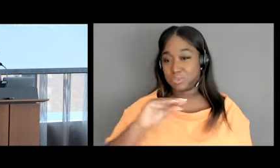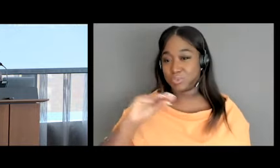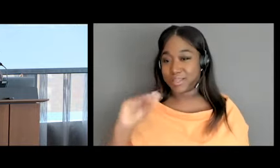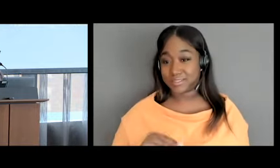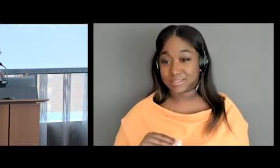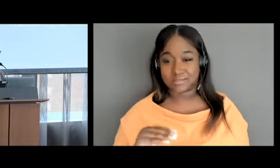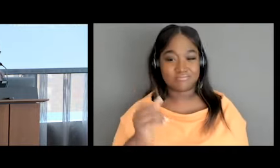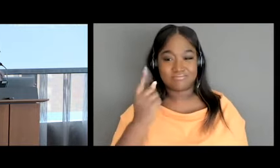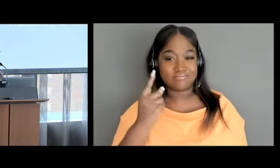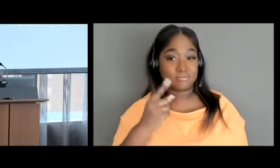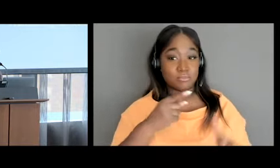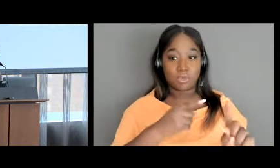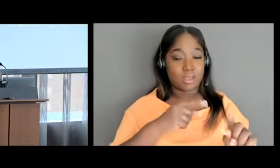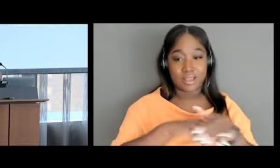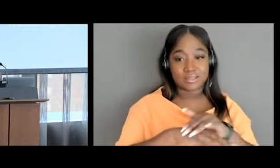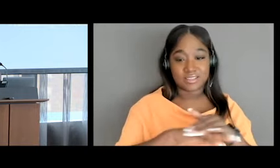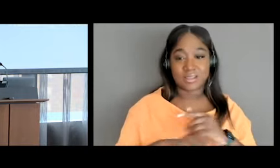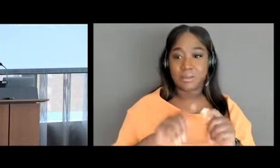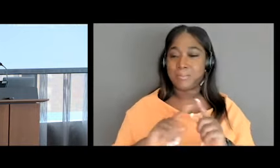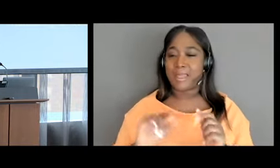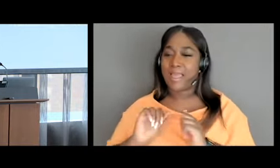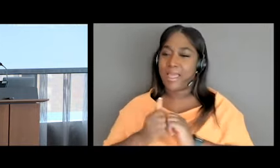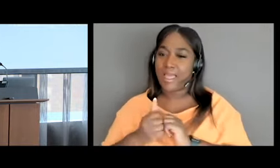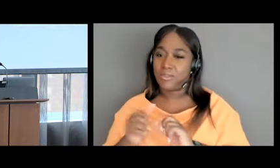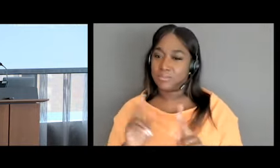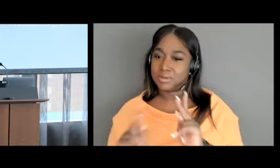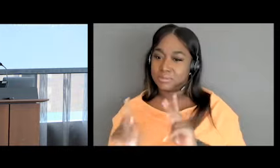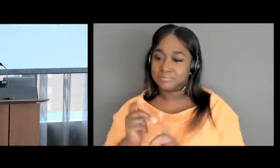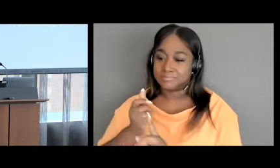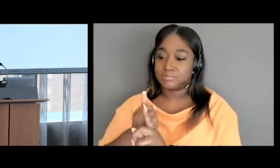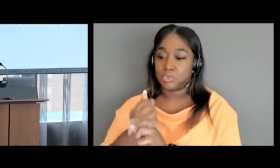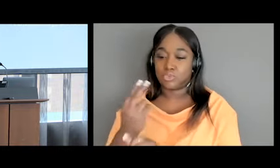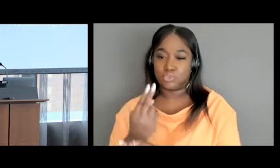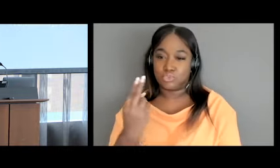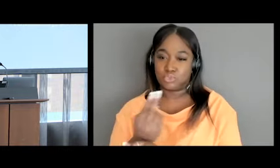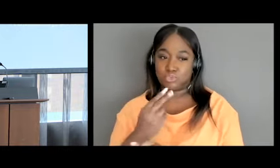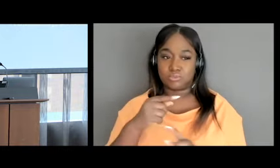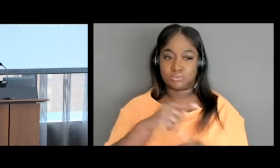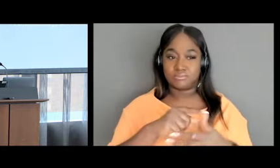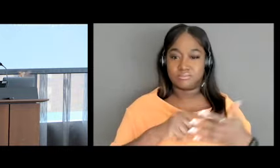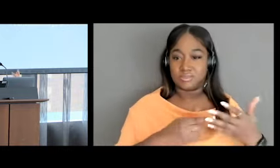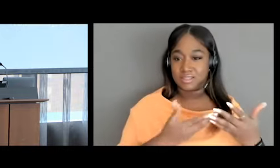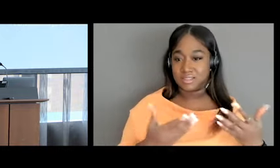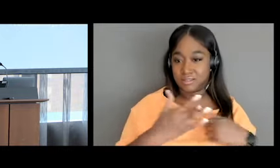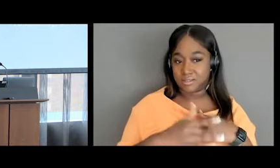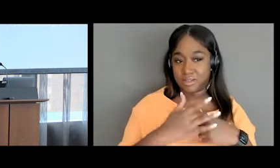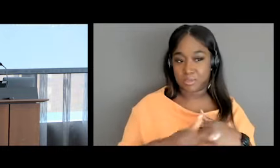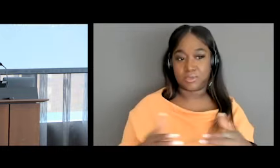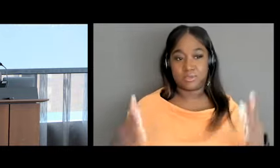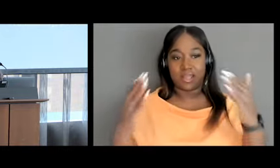rather how are people actually using these. And then finally, assessing walkability and bikeability. And now I want to open it up